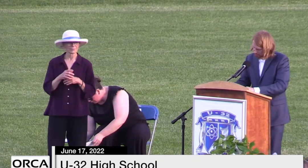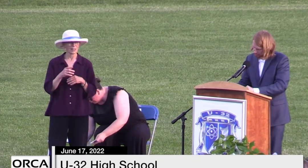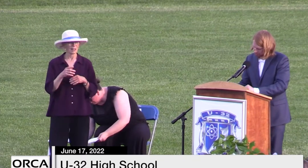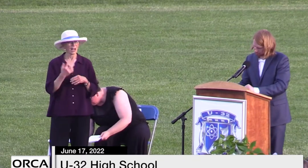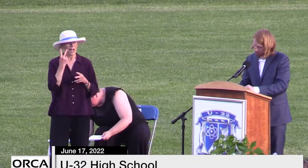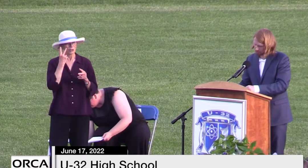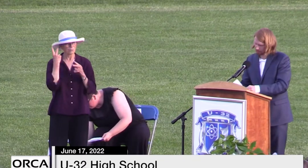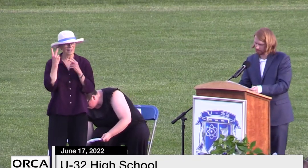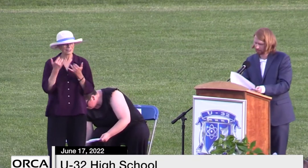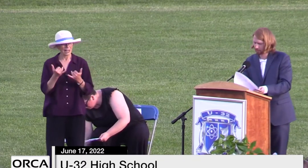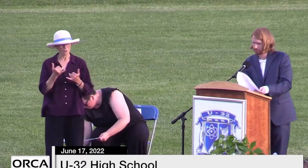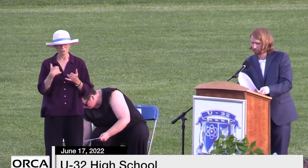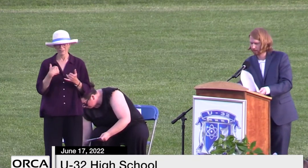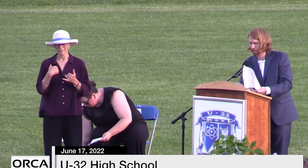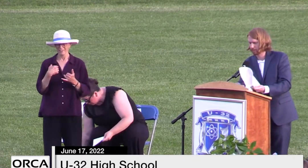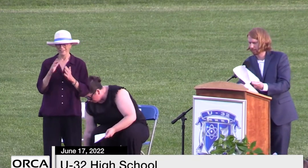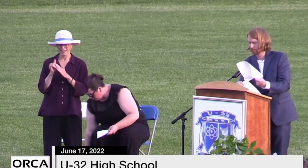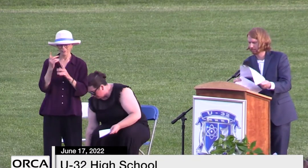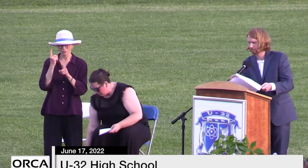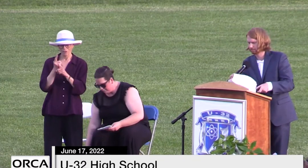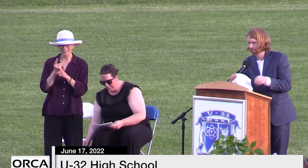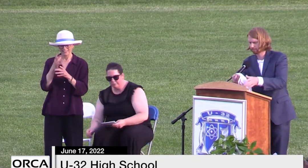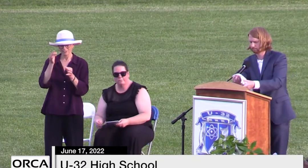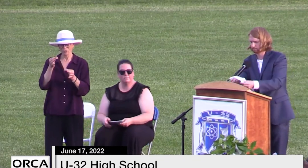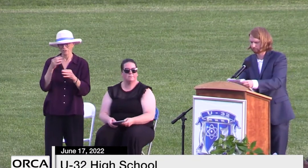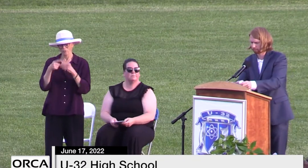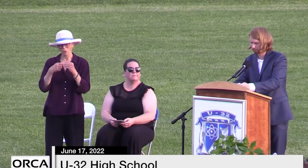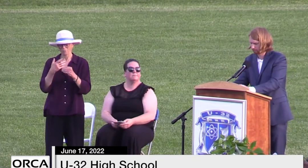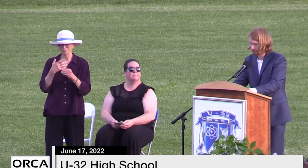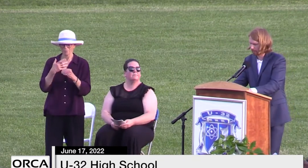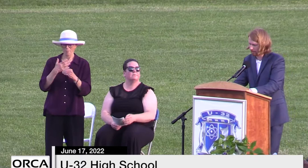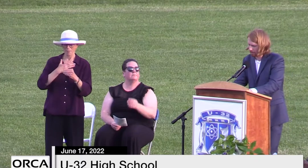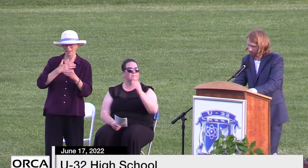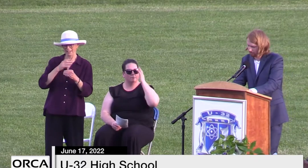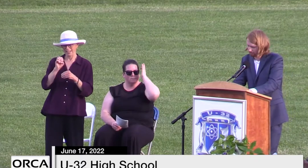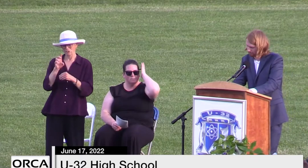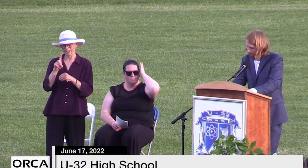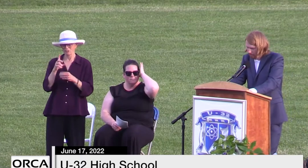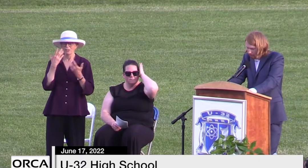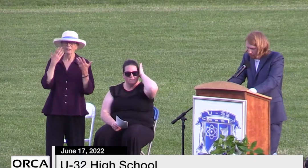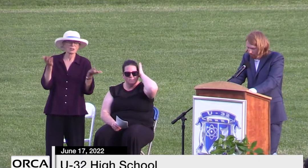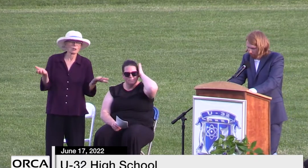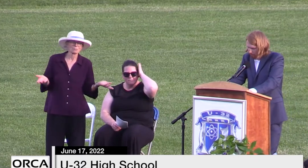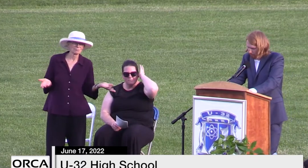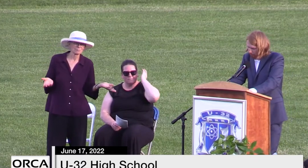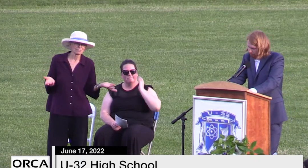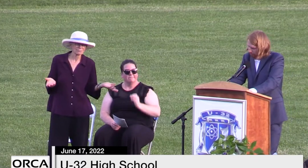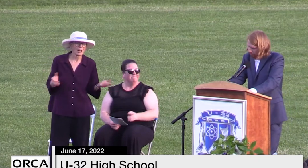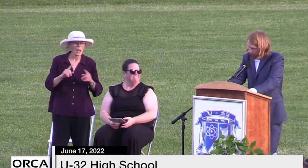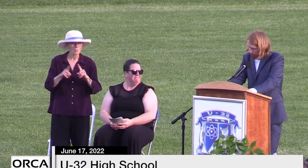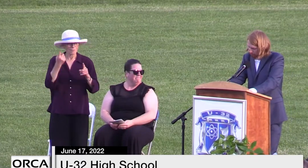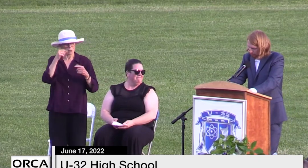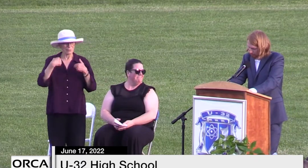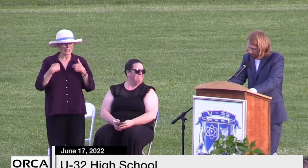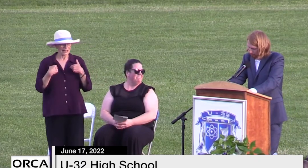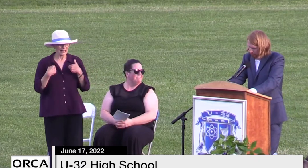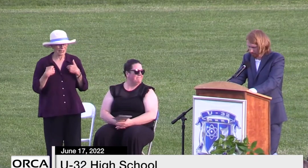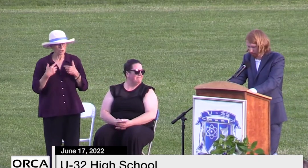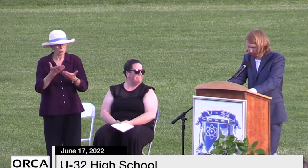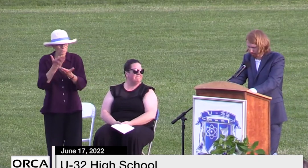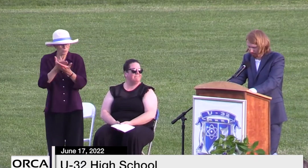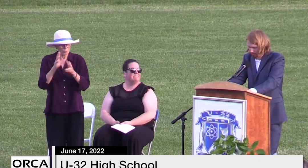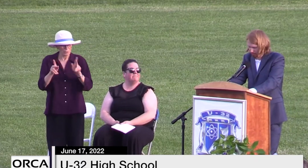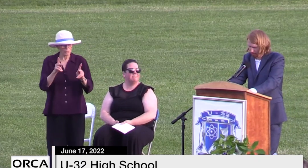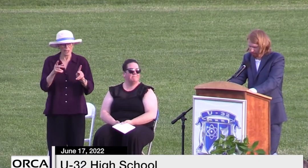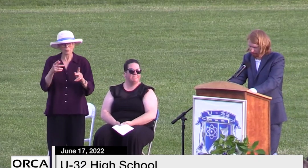Looking back, was this the right decision for my education? I don't know. But for me personally, to prove to people,